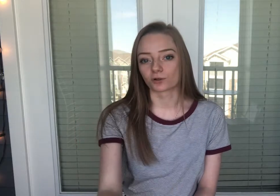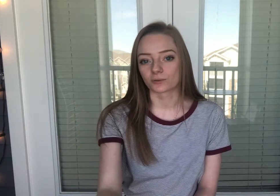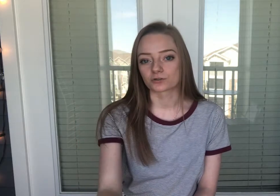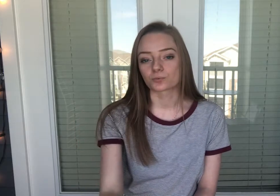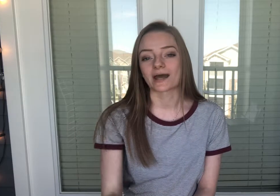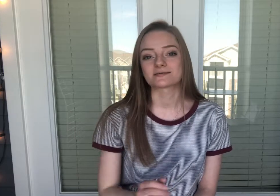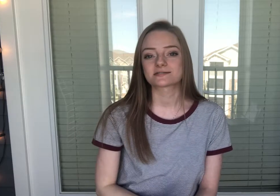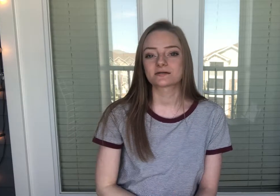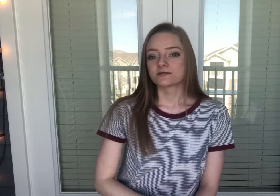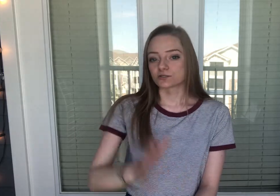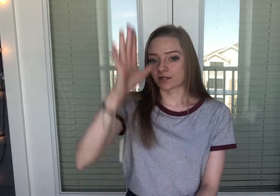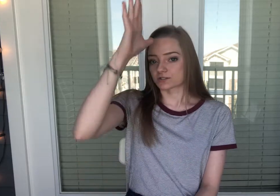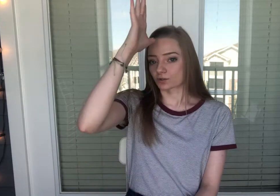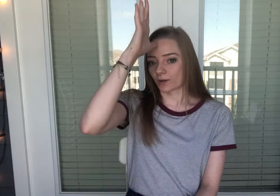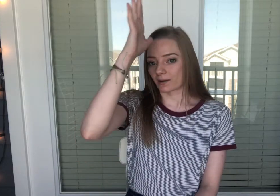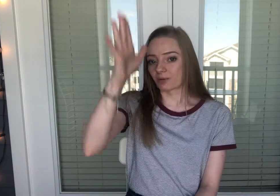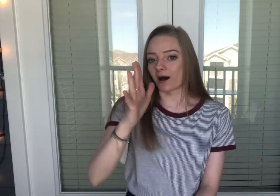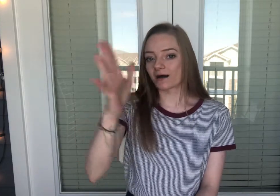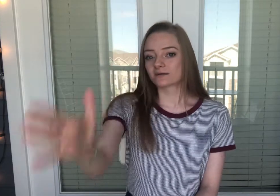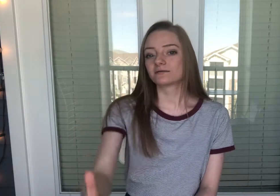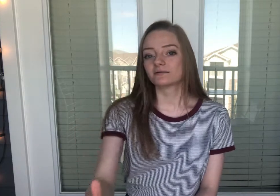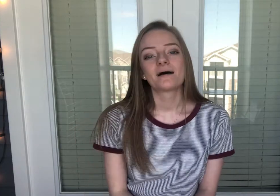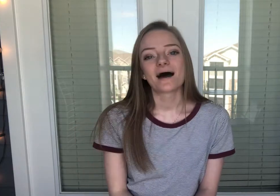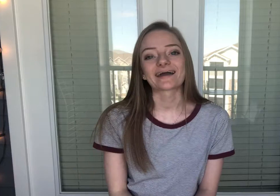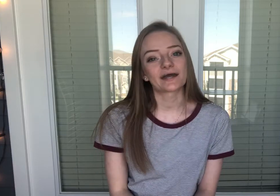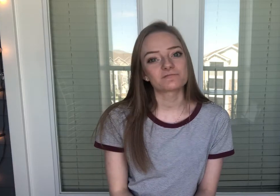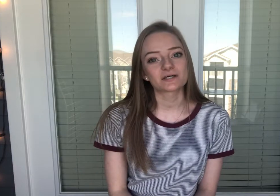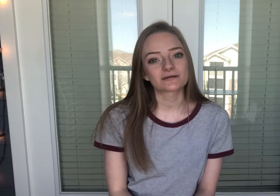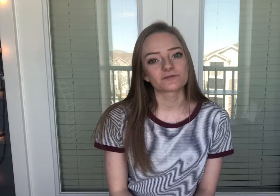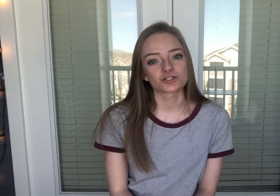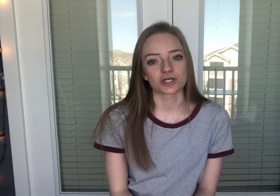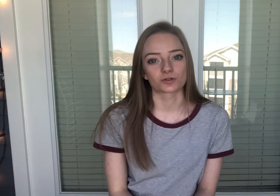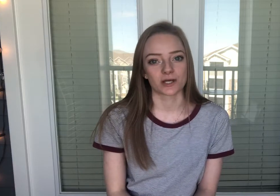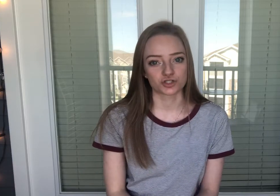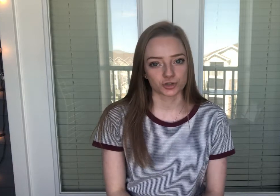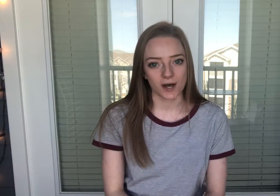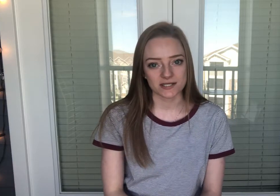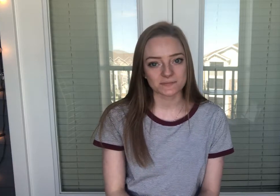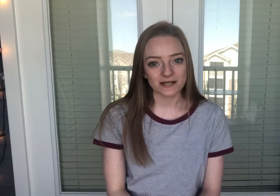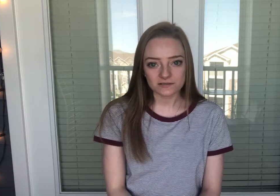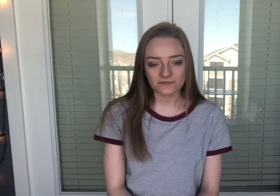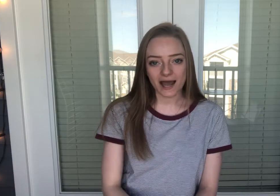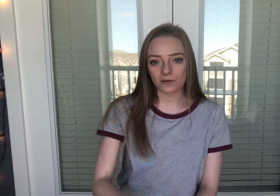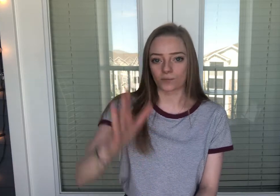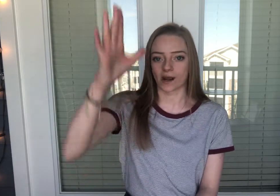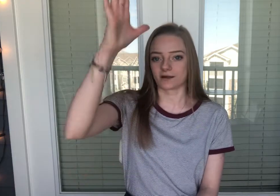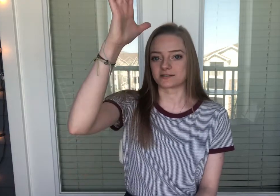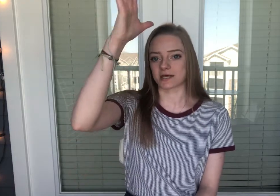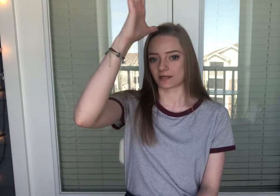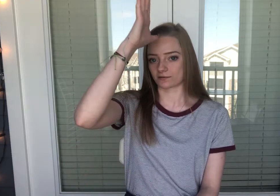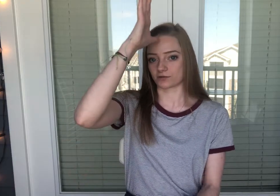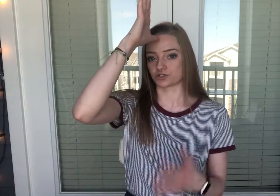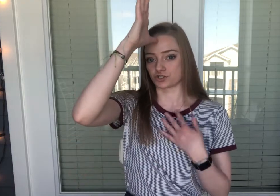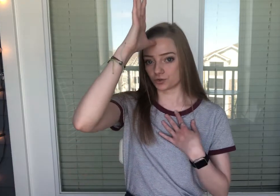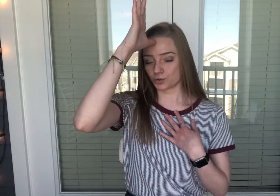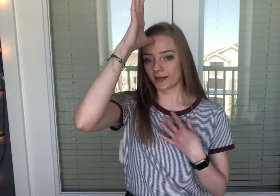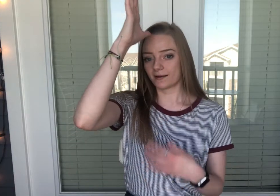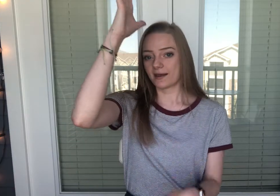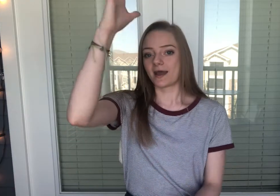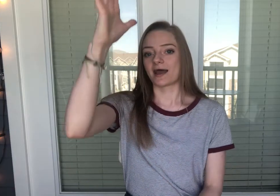forward twice. So that's grandpa. I kind of think of the generational aspect of that, where it's like there's you, and